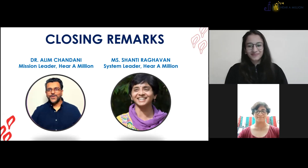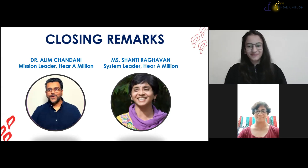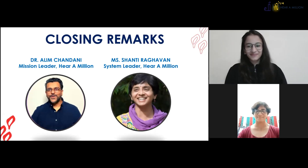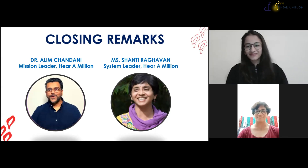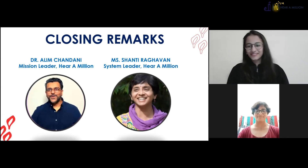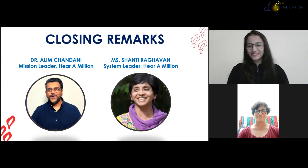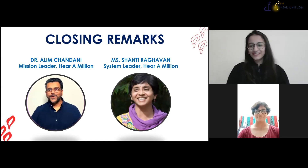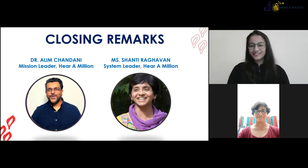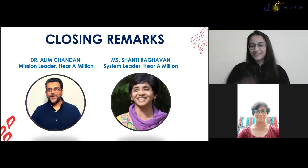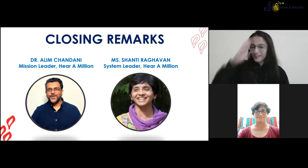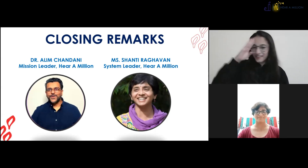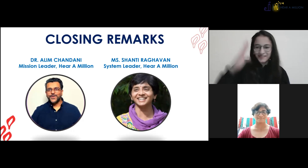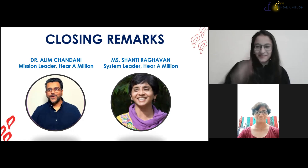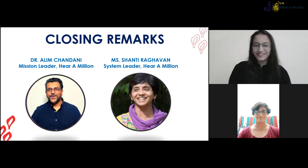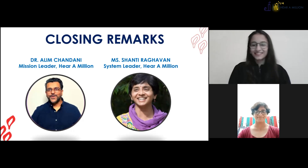and Shanti.